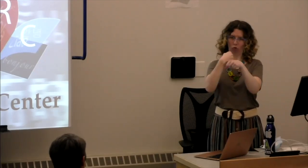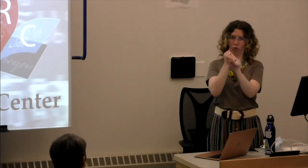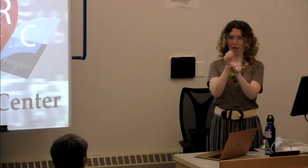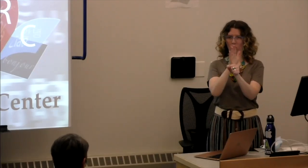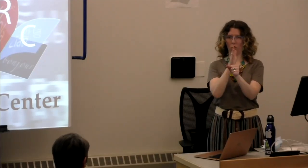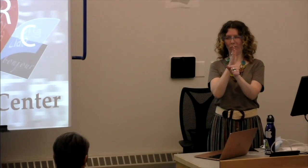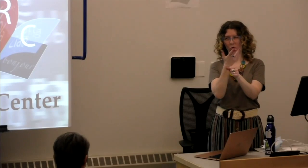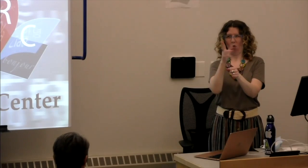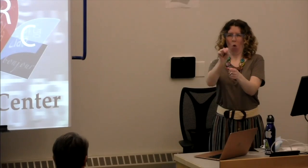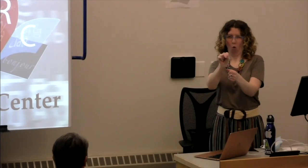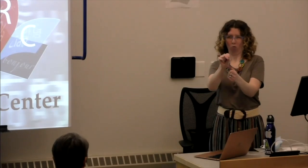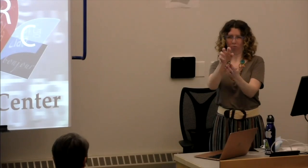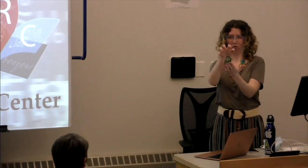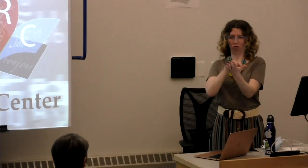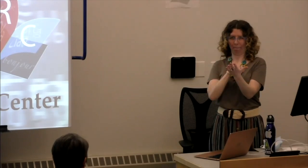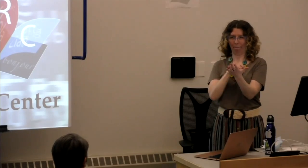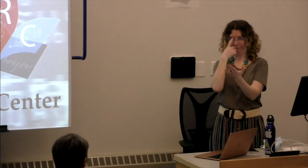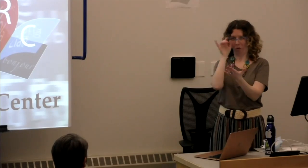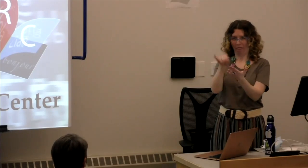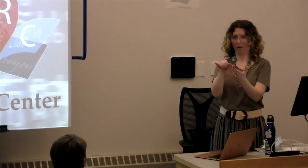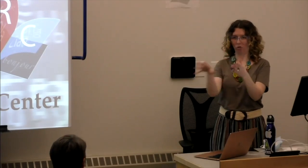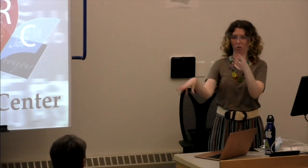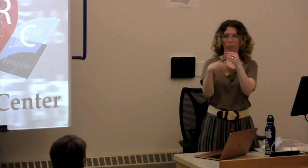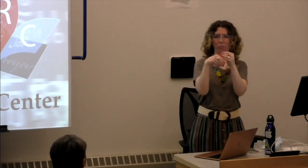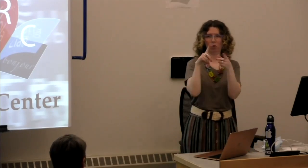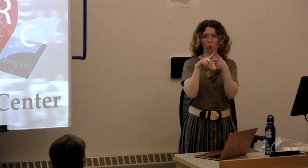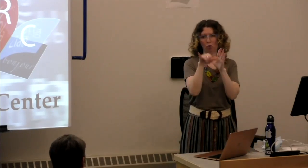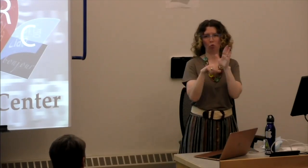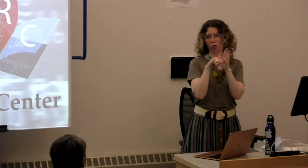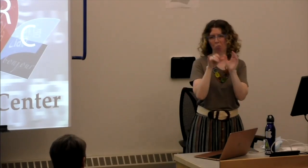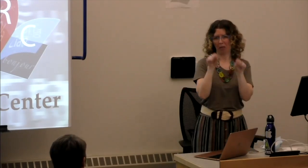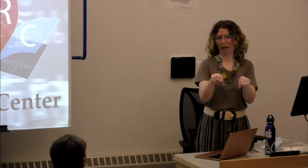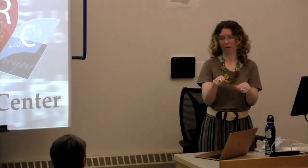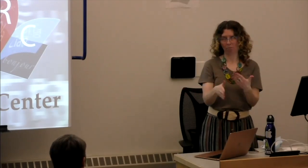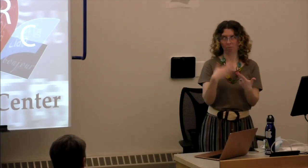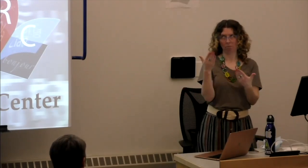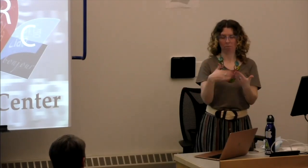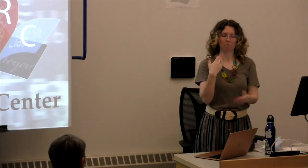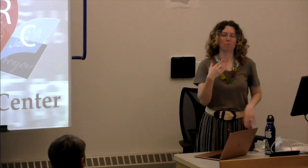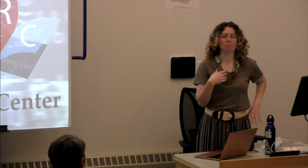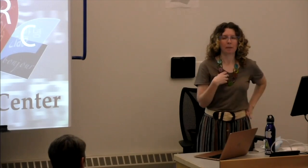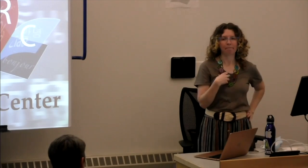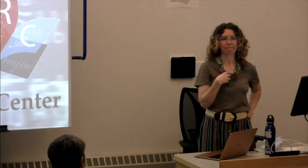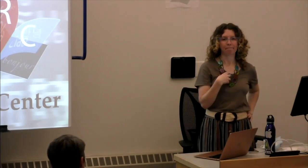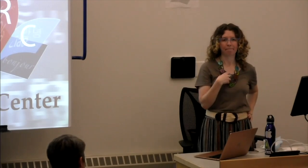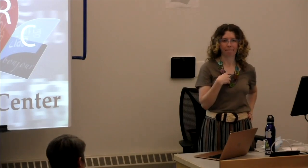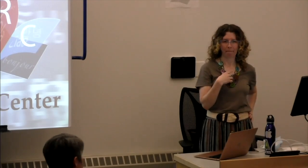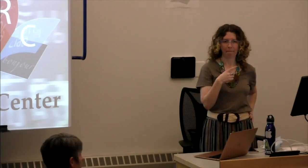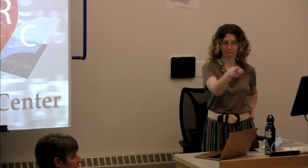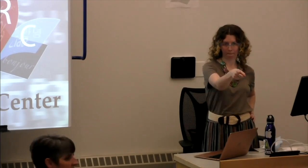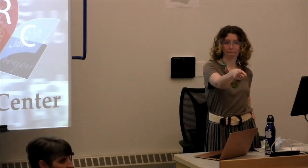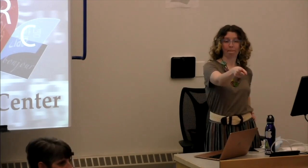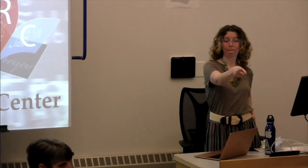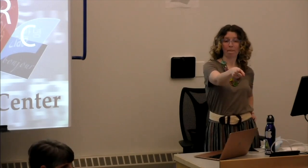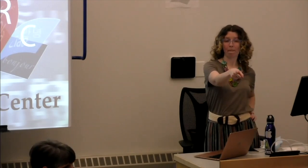you can learn how to produce or make your own script, and add it to the YouTube video, which it's very easy.